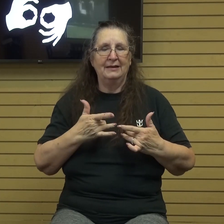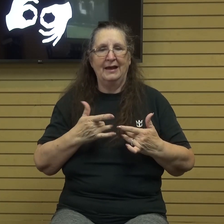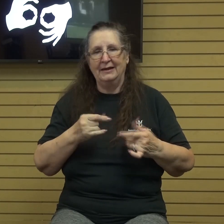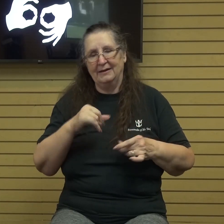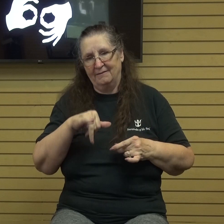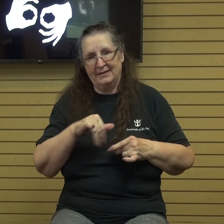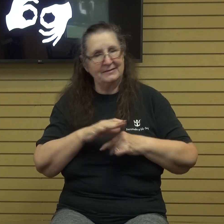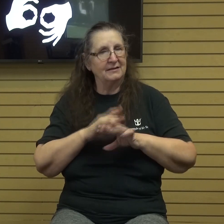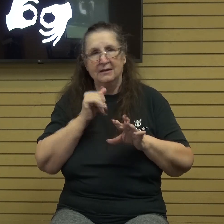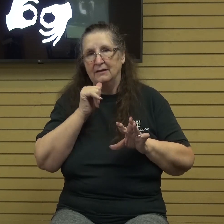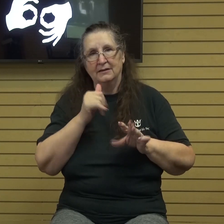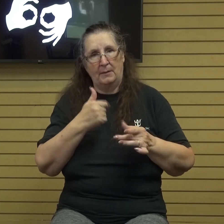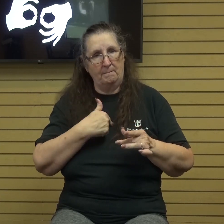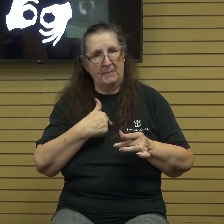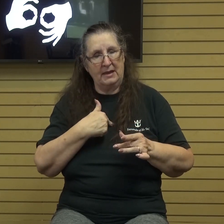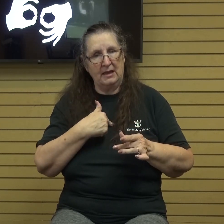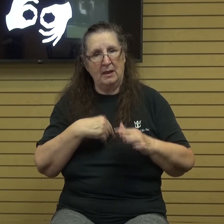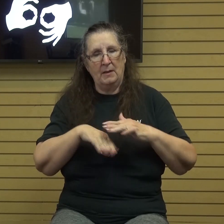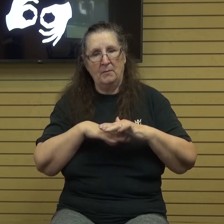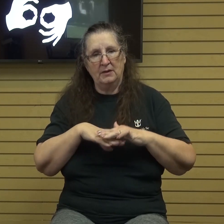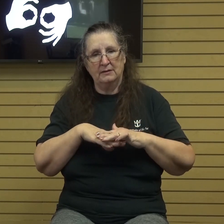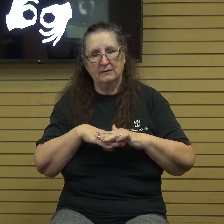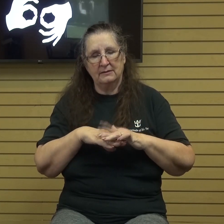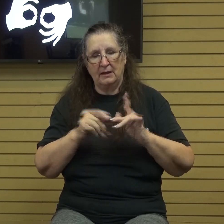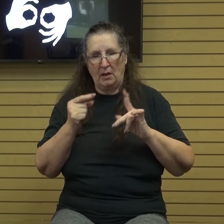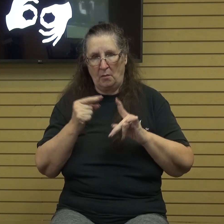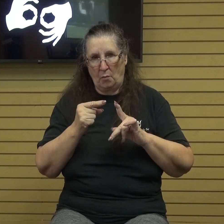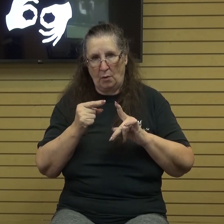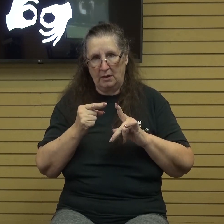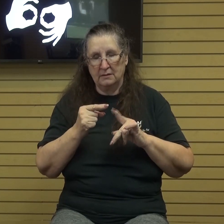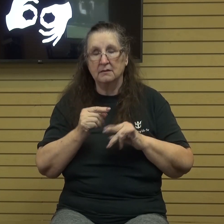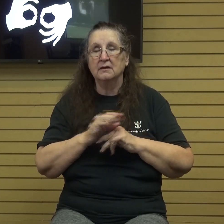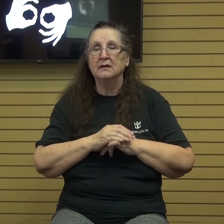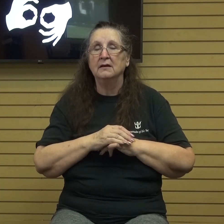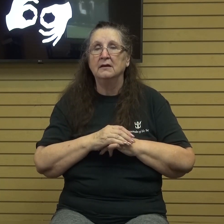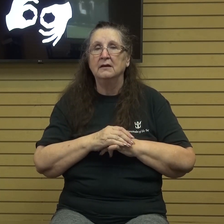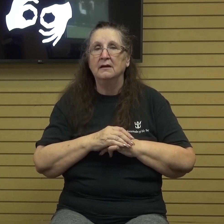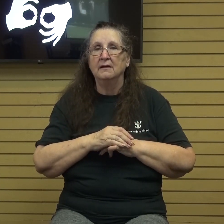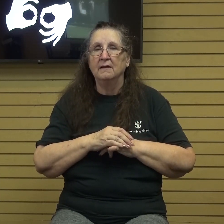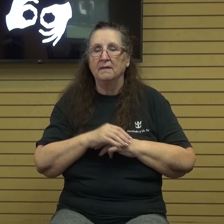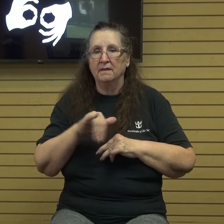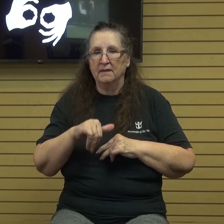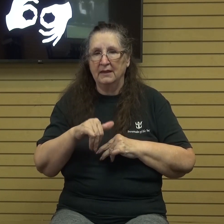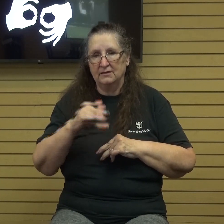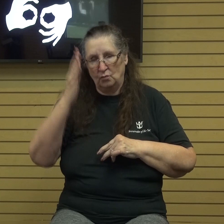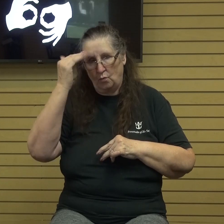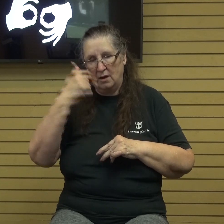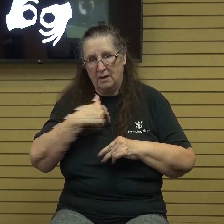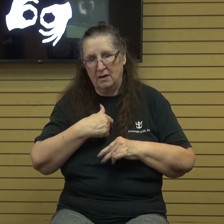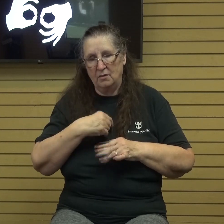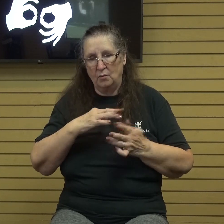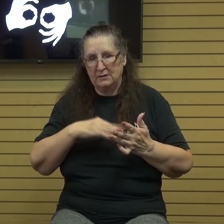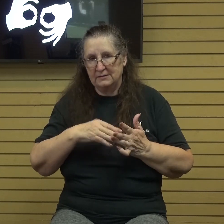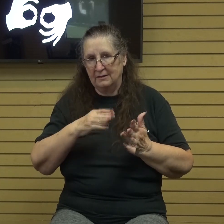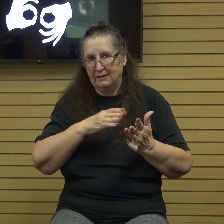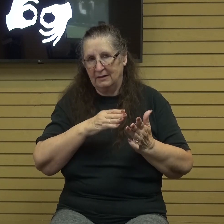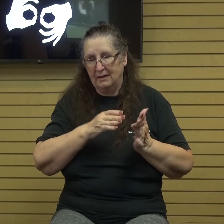it's me basically getting a point across of, that's why we study the Bible. One, to know God's character and know